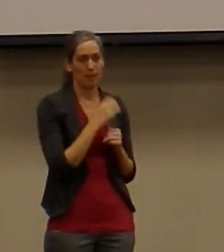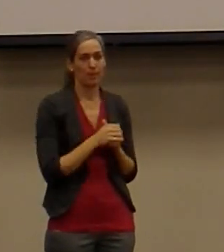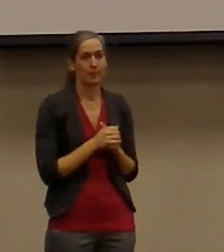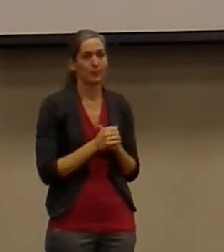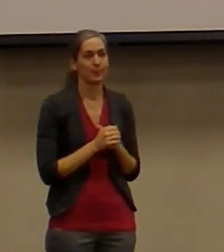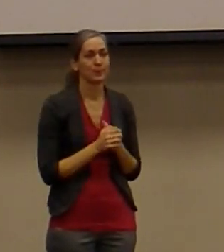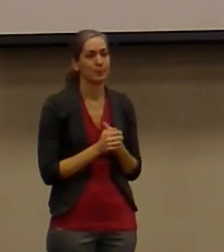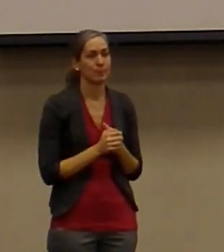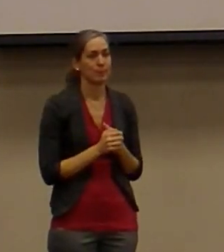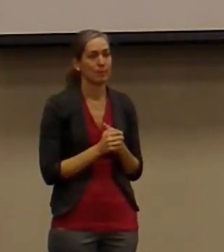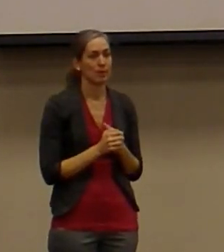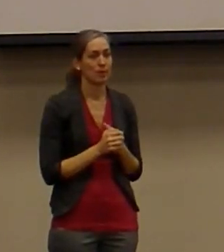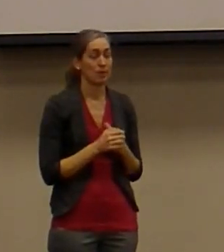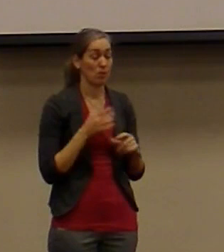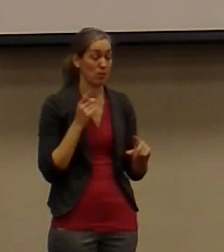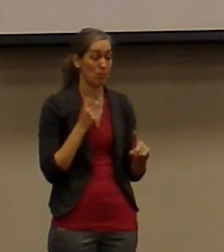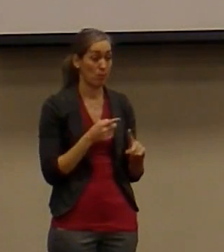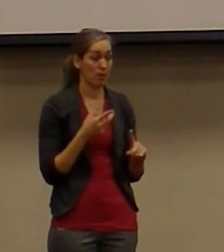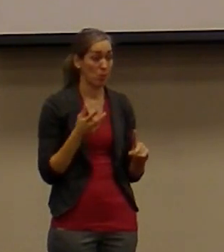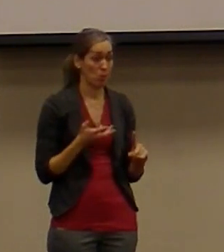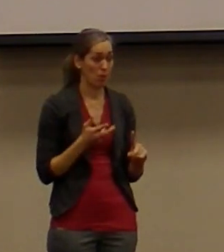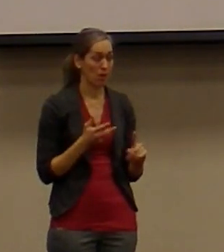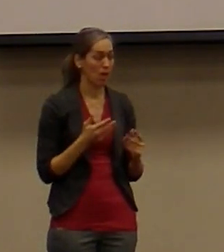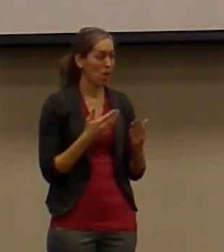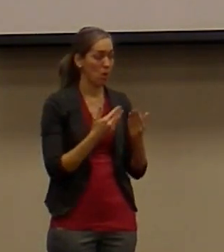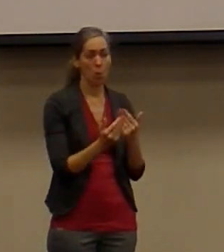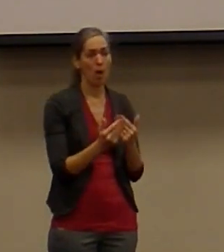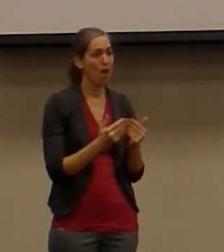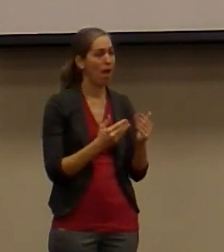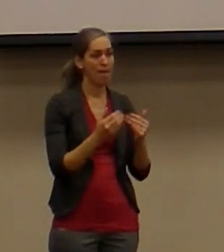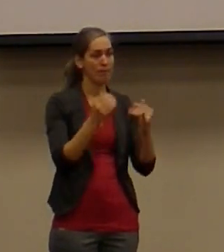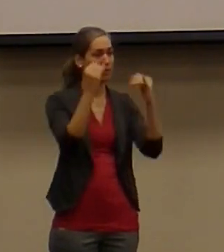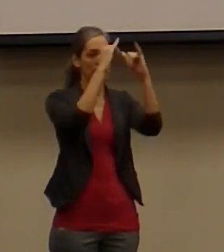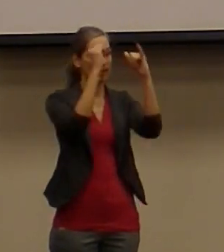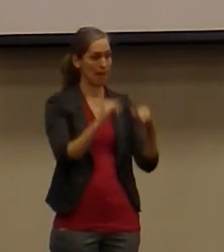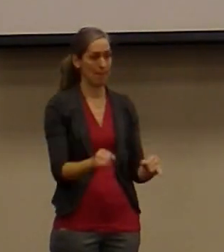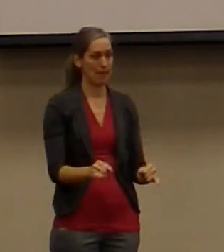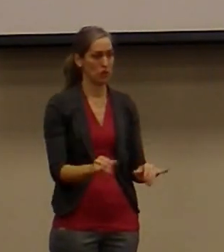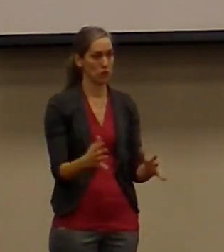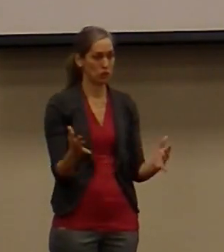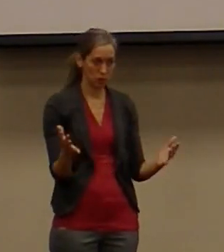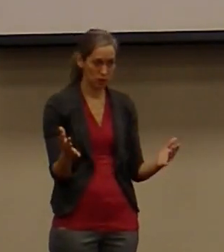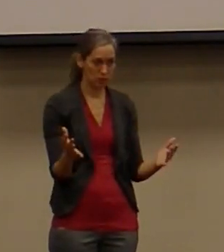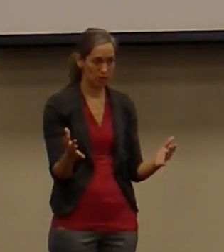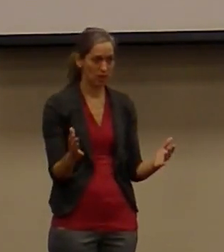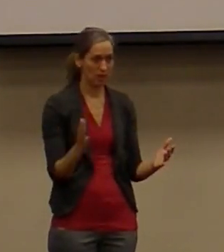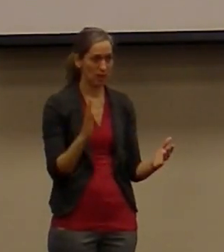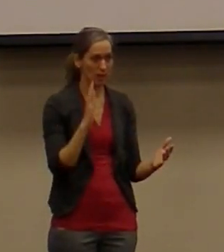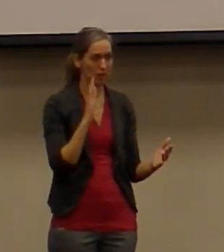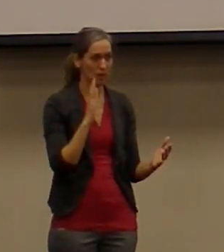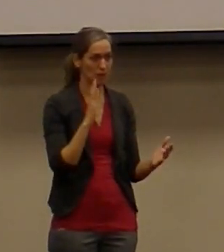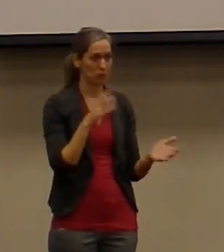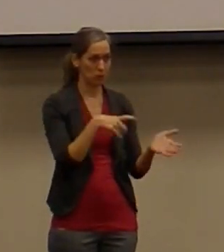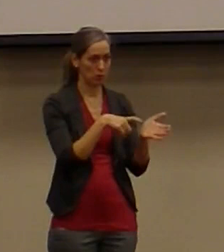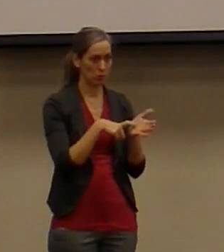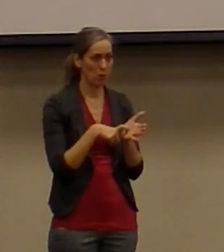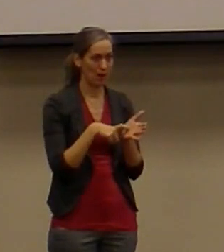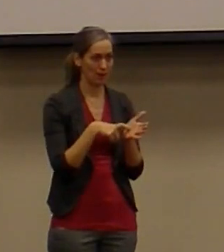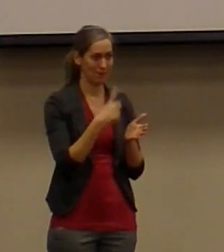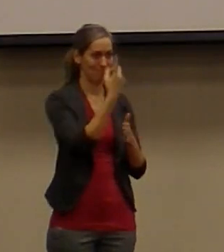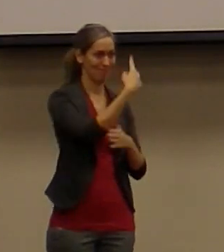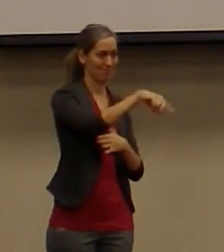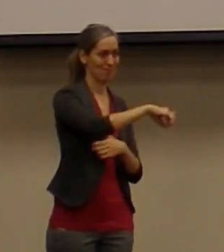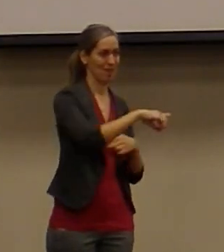But what is a part of the point is that whatever the image was, it was going to be required that you worship